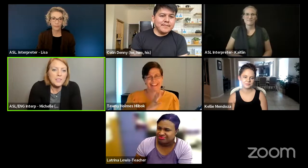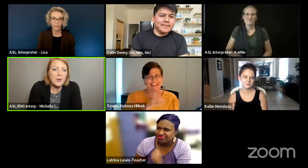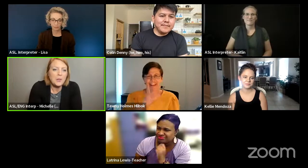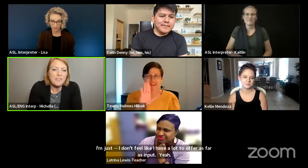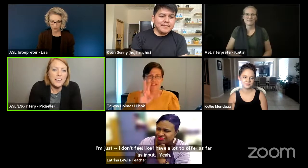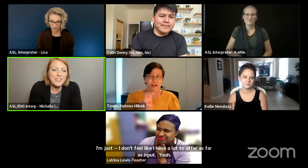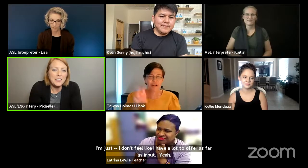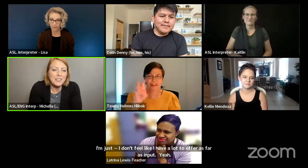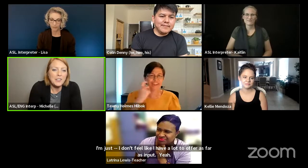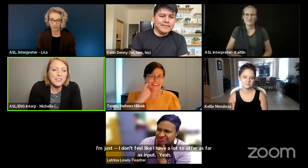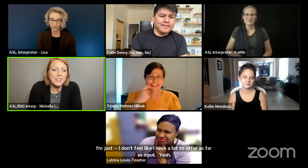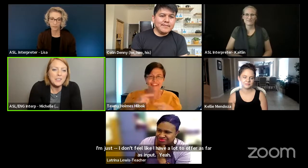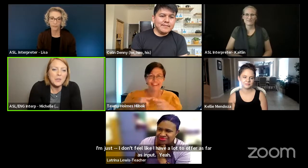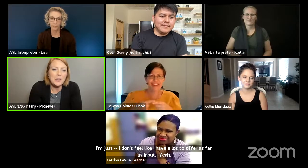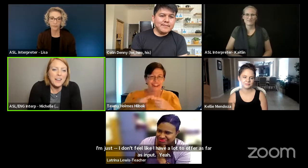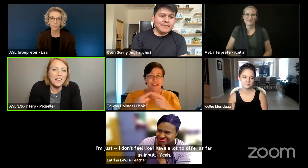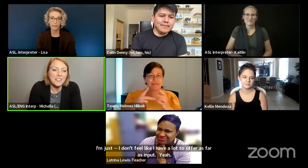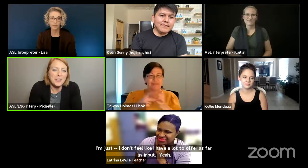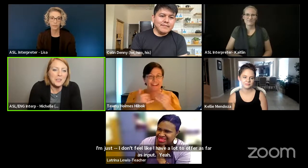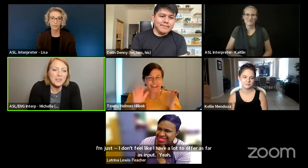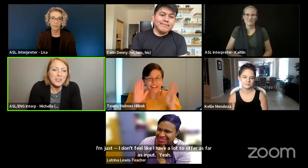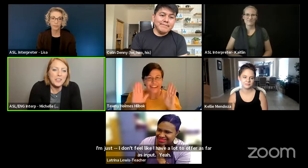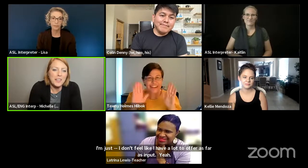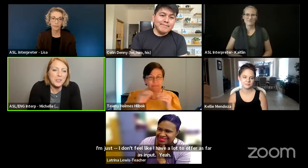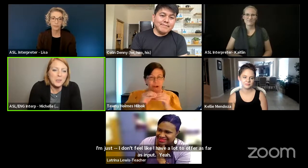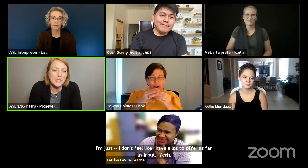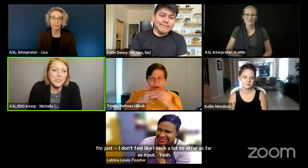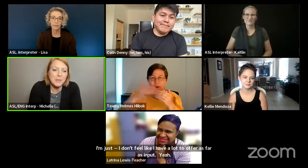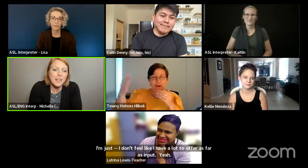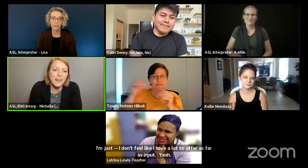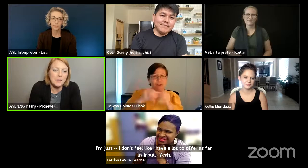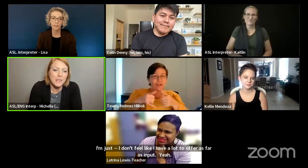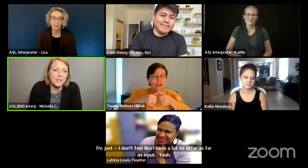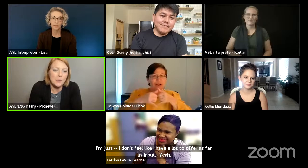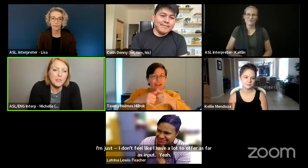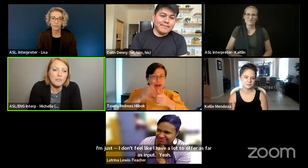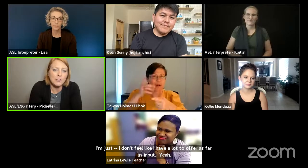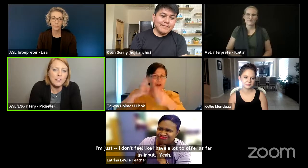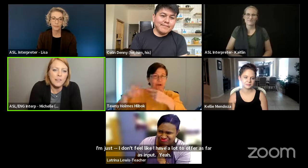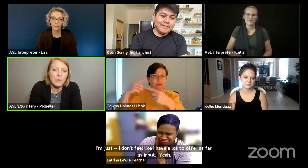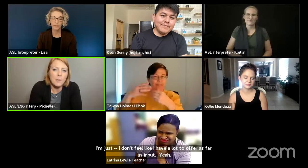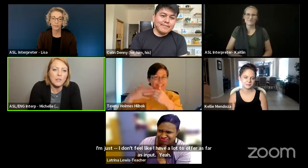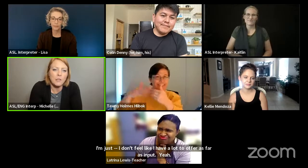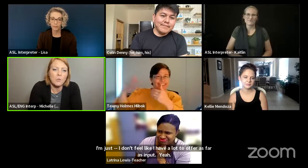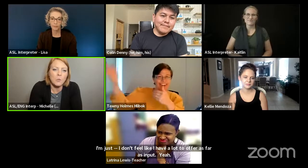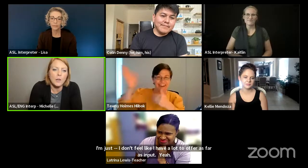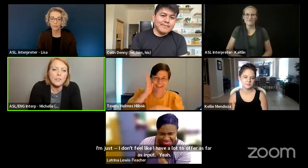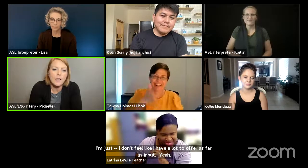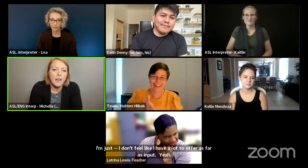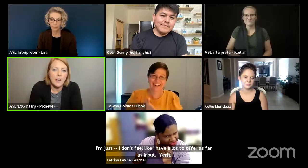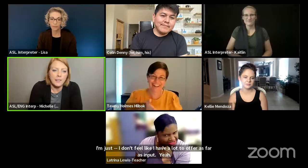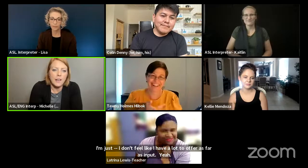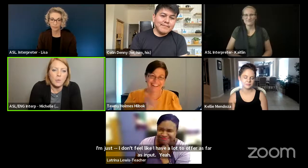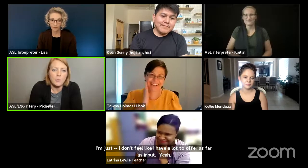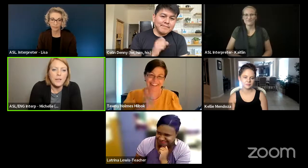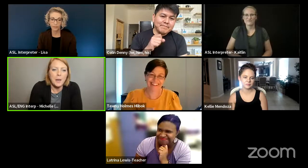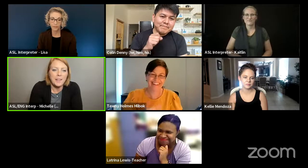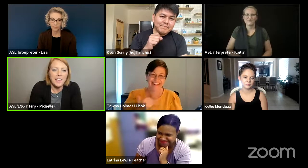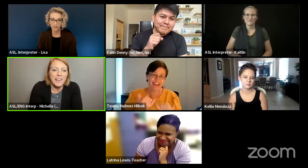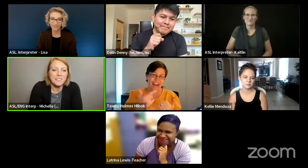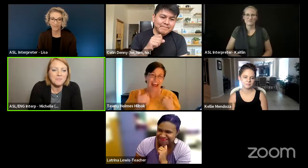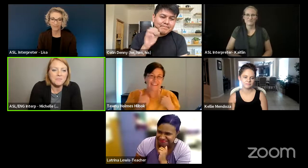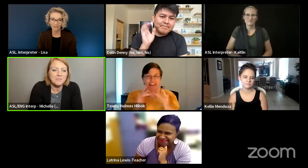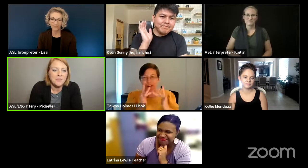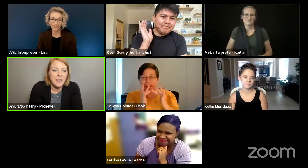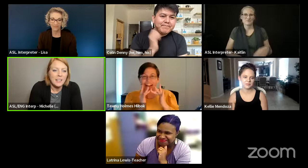Oh, that's totally fine. Your daughter is still so young, so her journey has only just begun, but it's wonderful to think about the rewards that will be